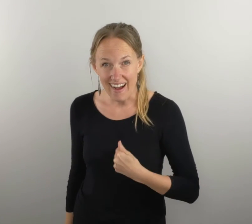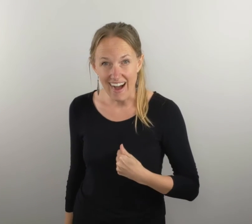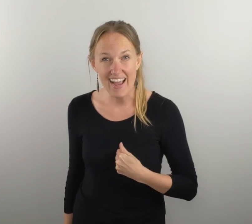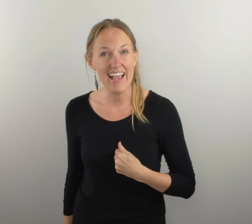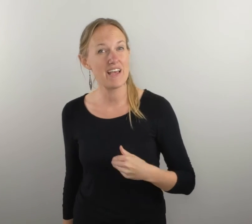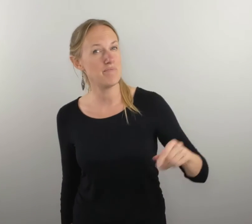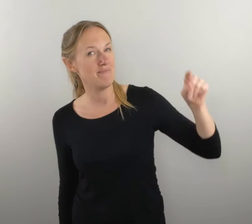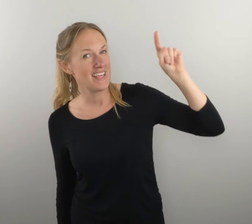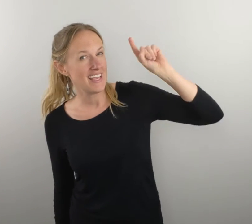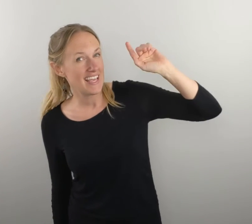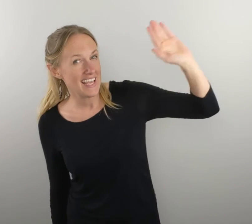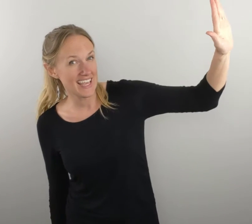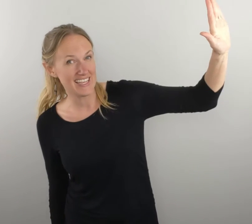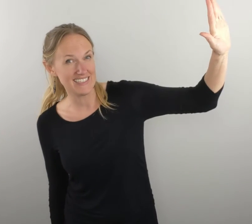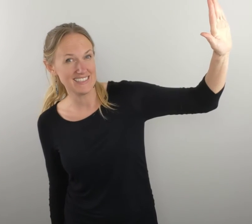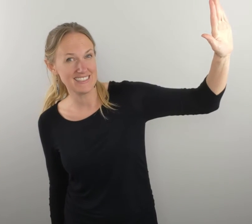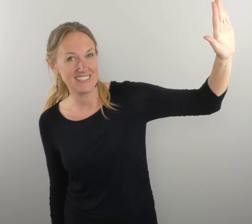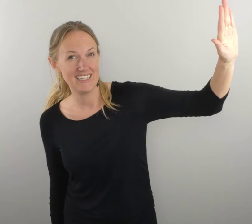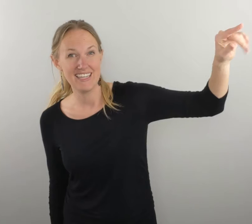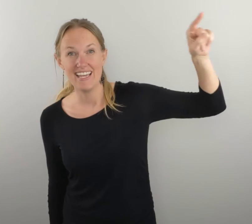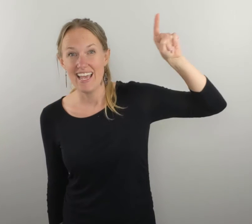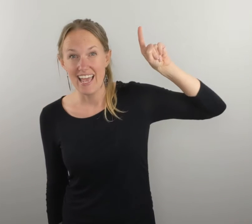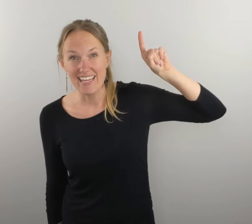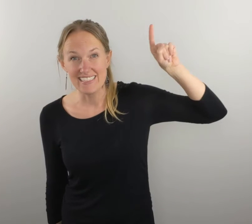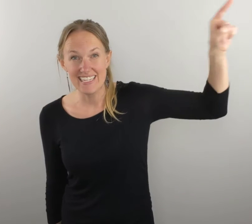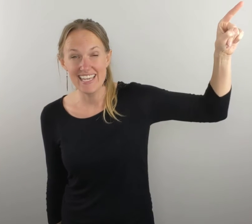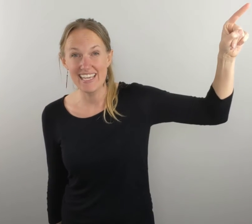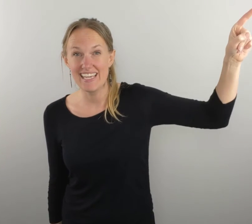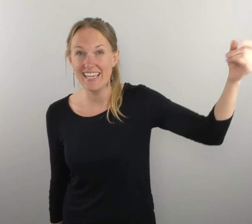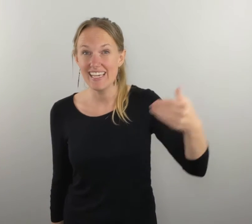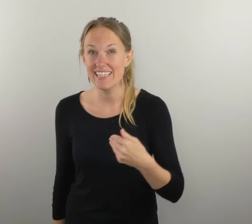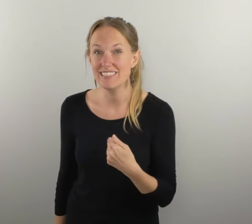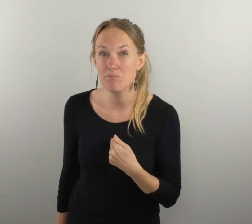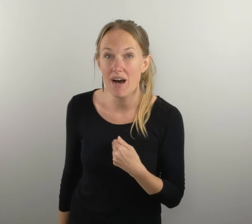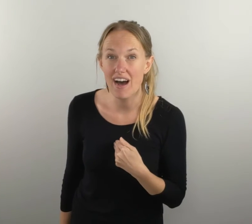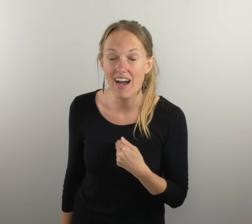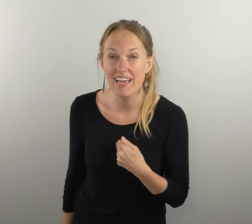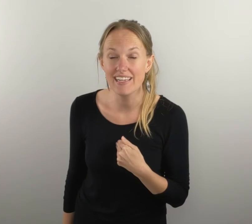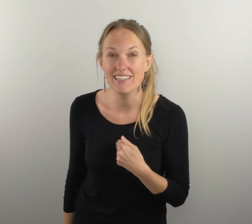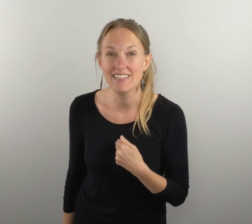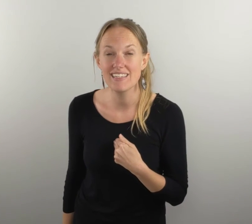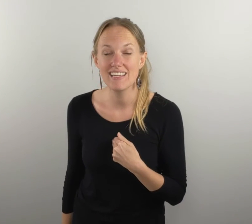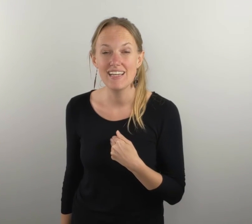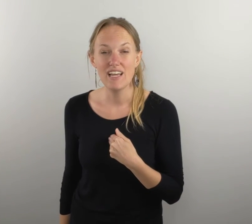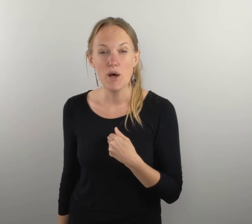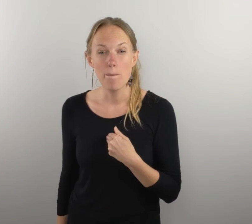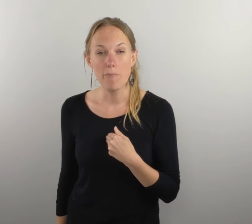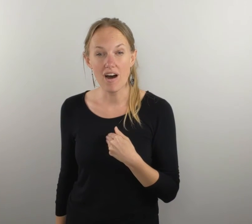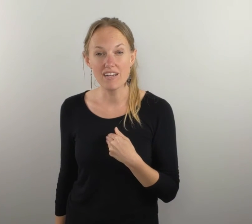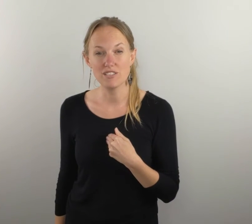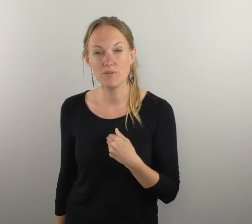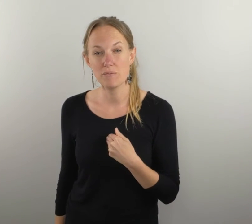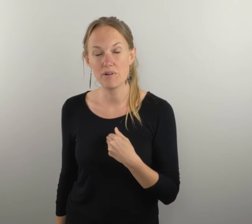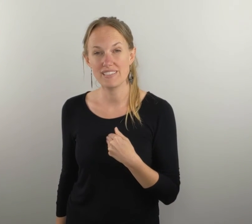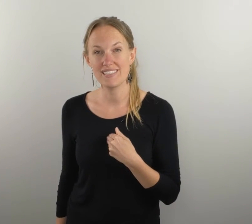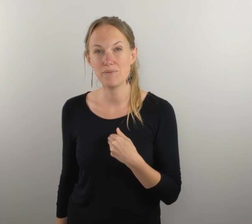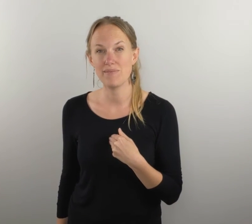I am his, and he is mine, bought with the precious blood